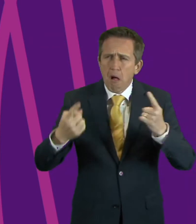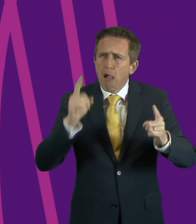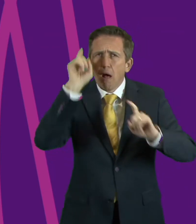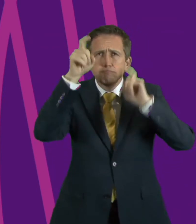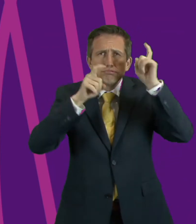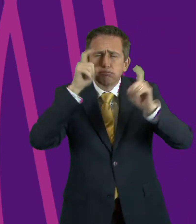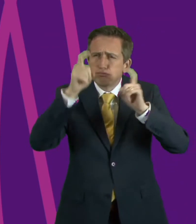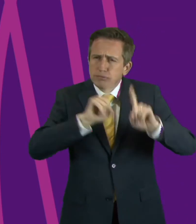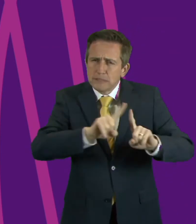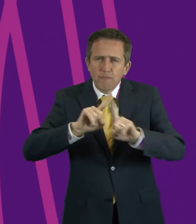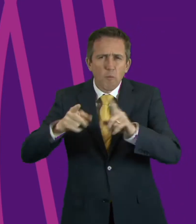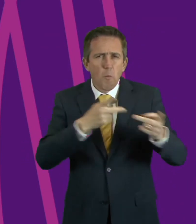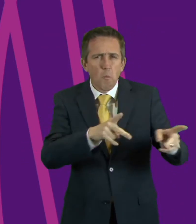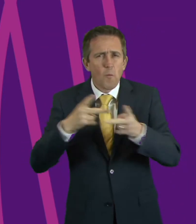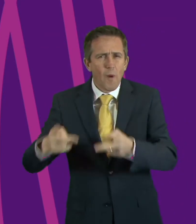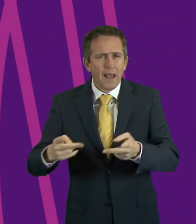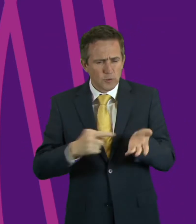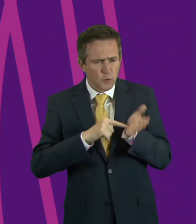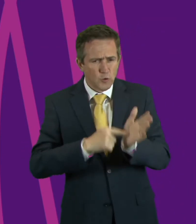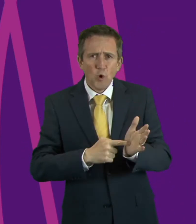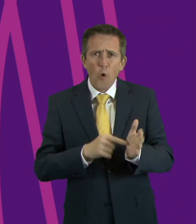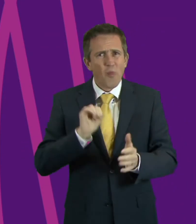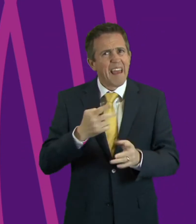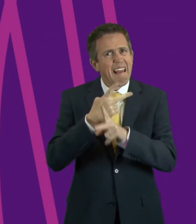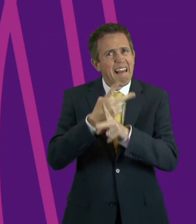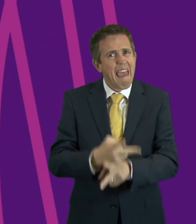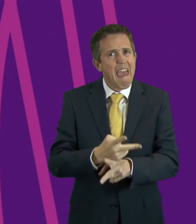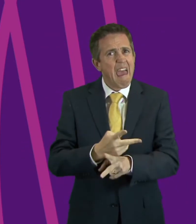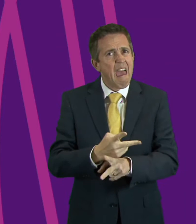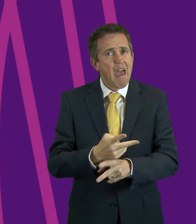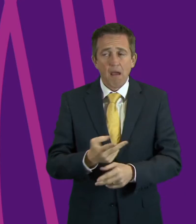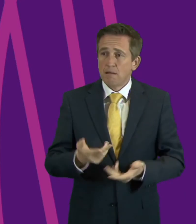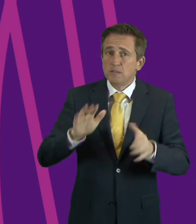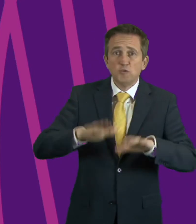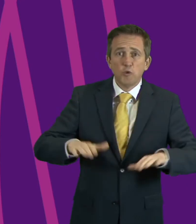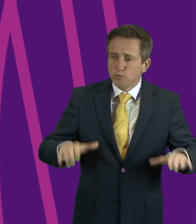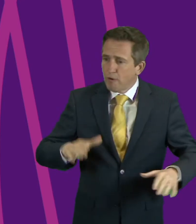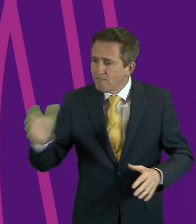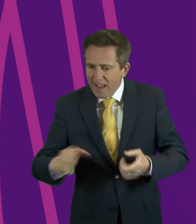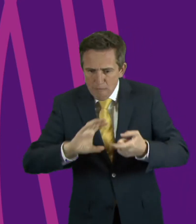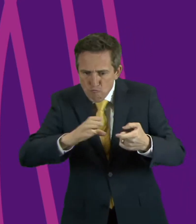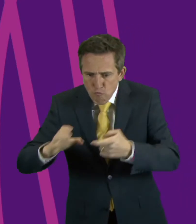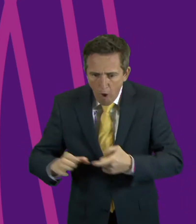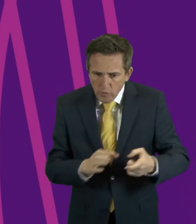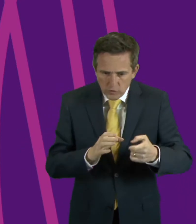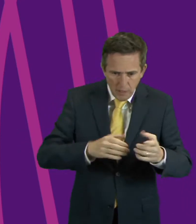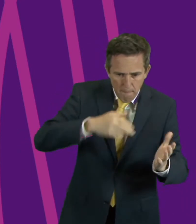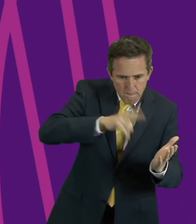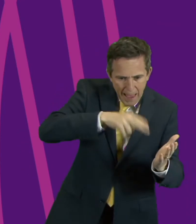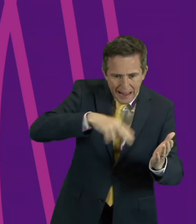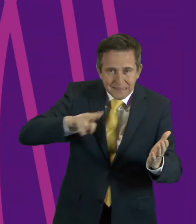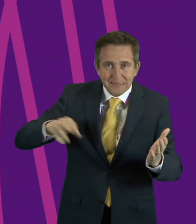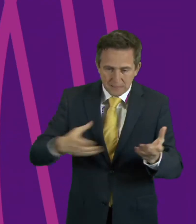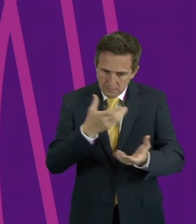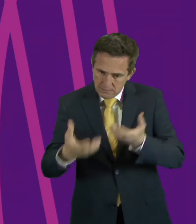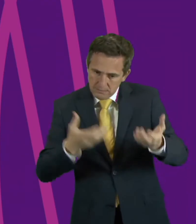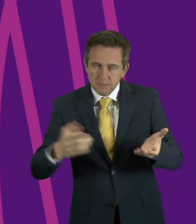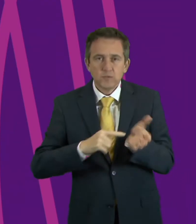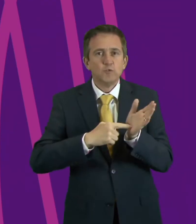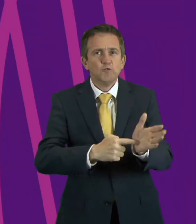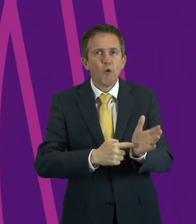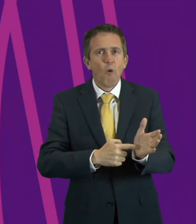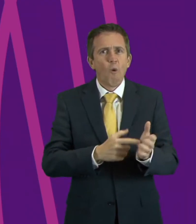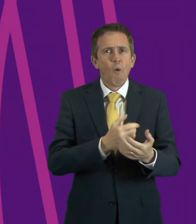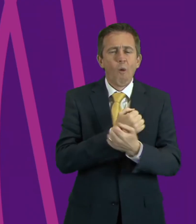to show that they care. From kids using rocks as a canvas to paint messages of love and hope, to people